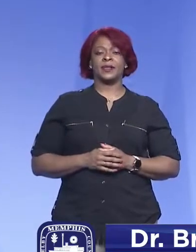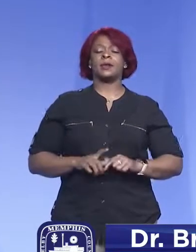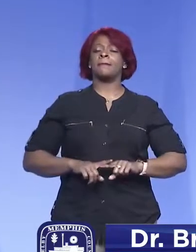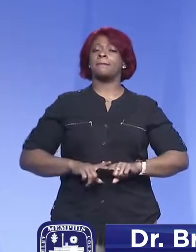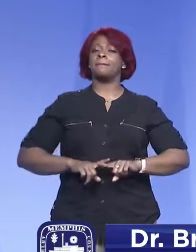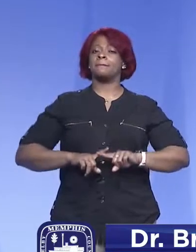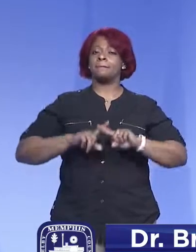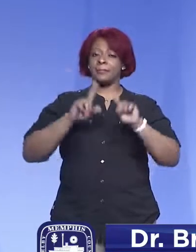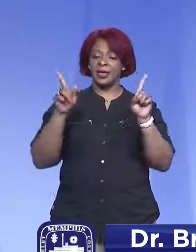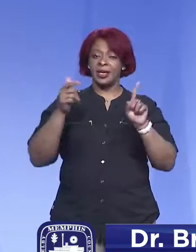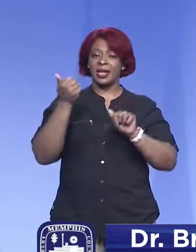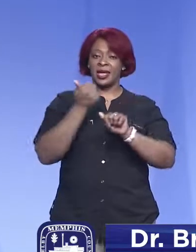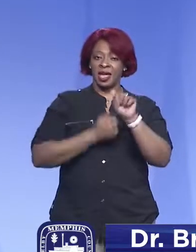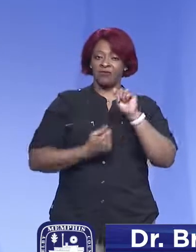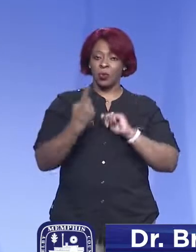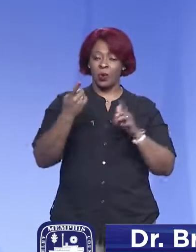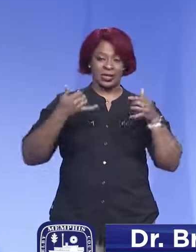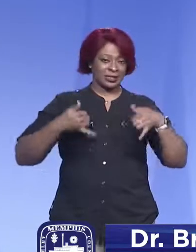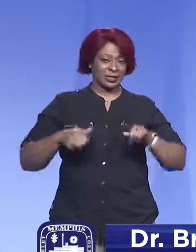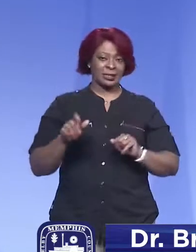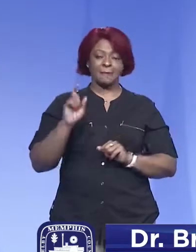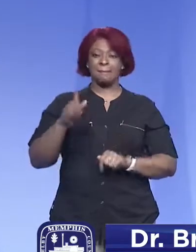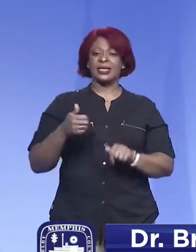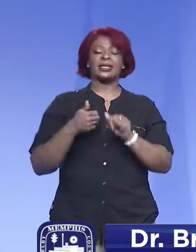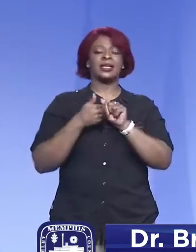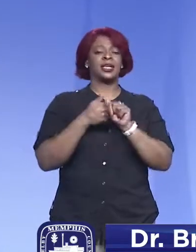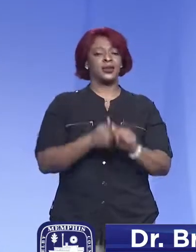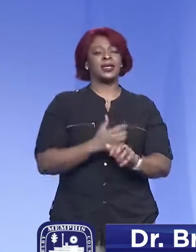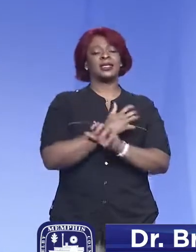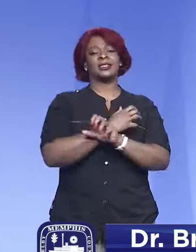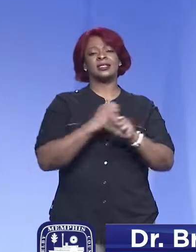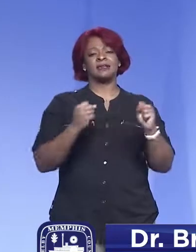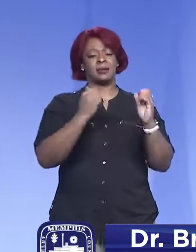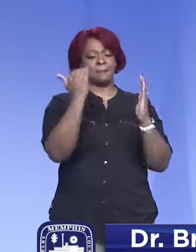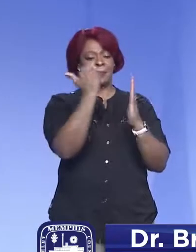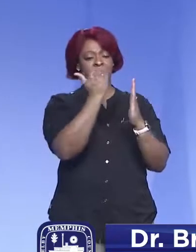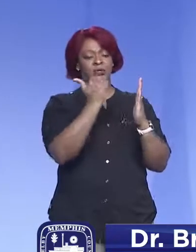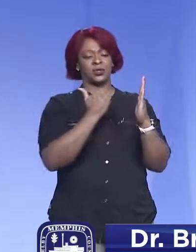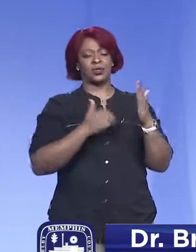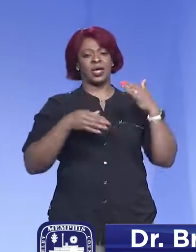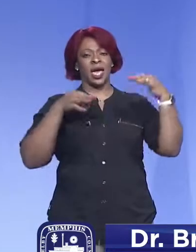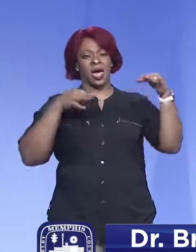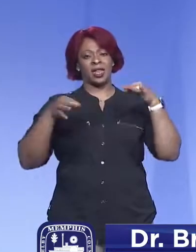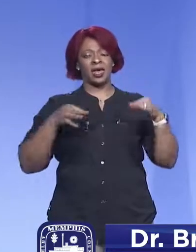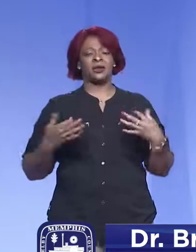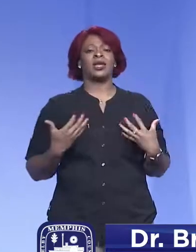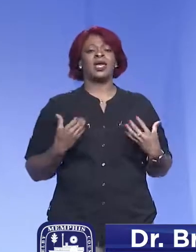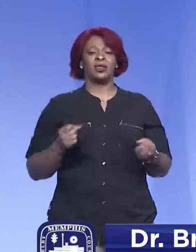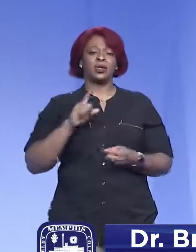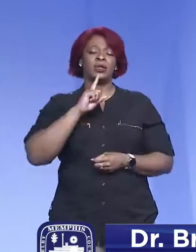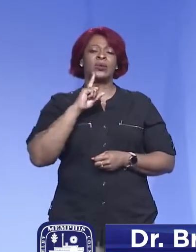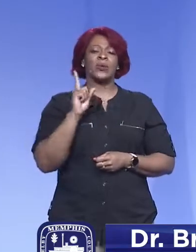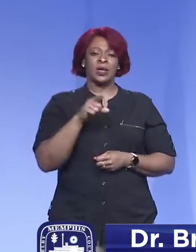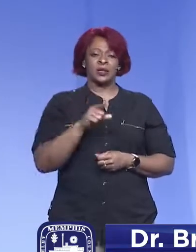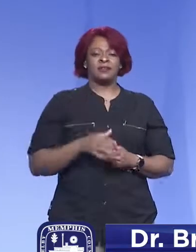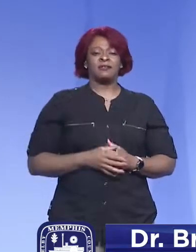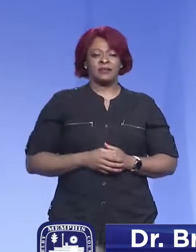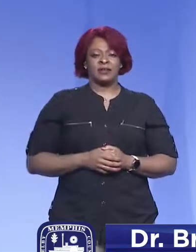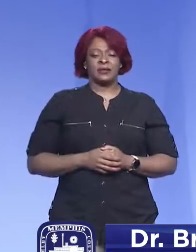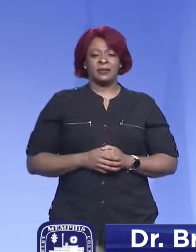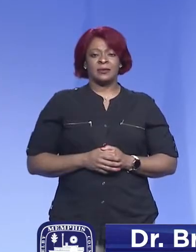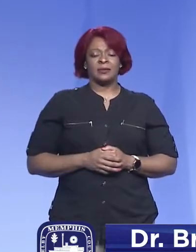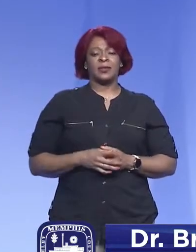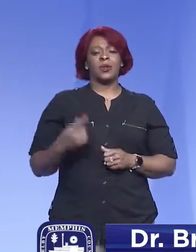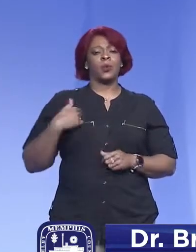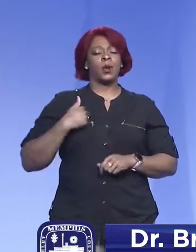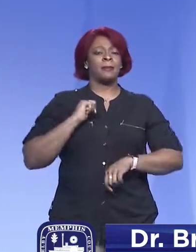But everyone must still adhere to the safety measures outlined in the health directive. We're